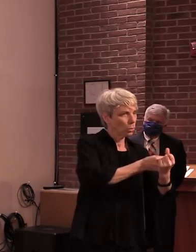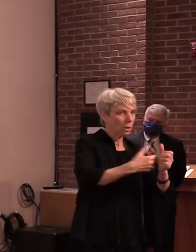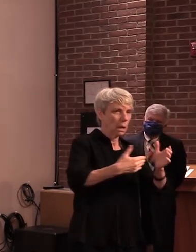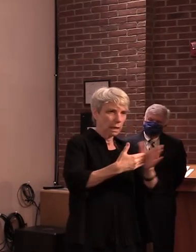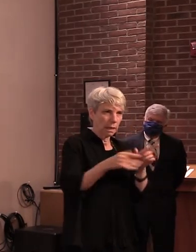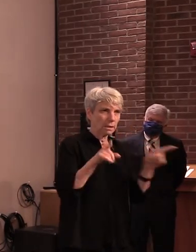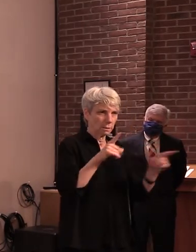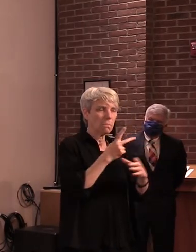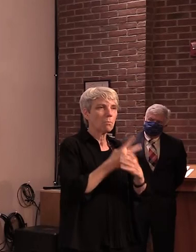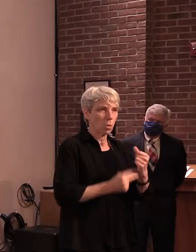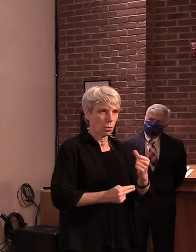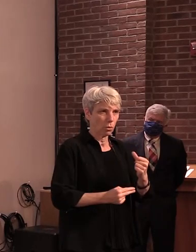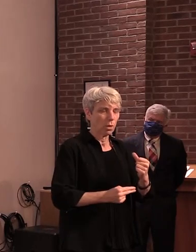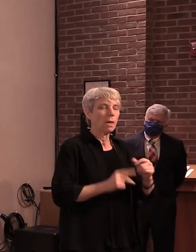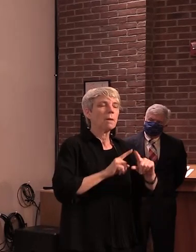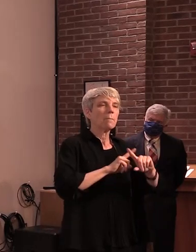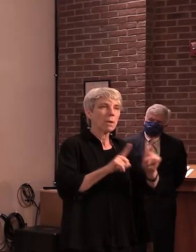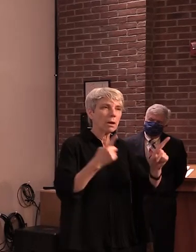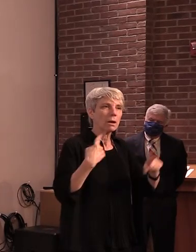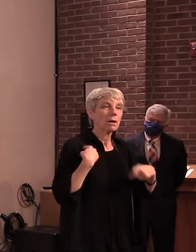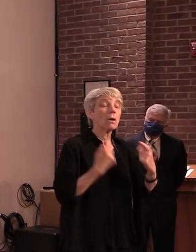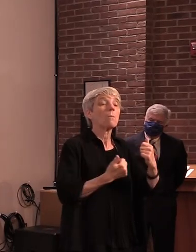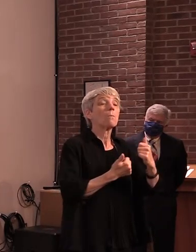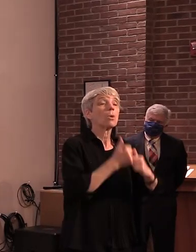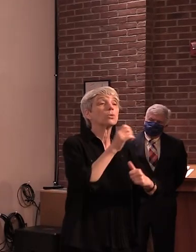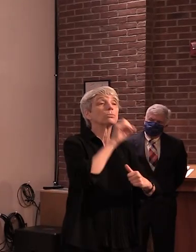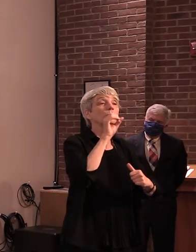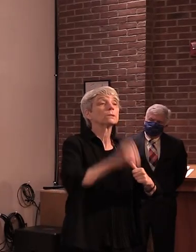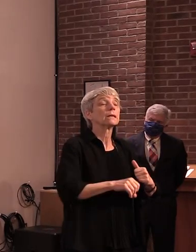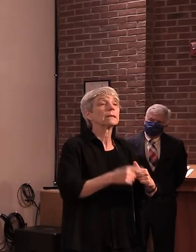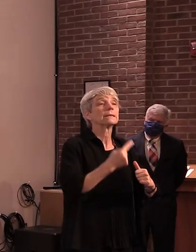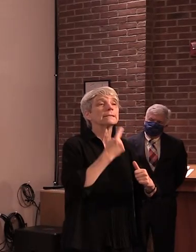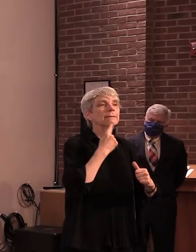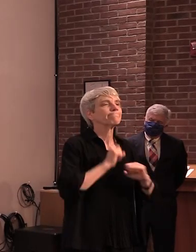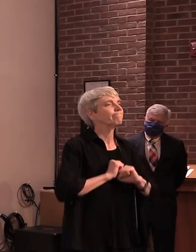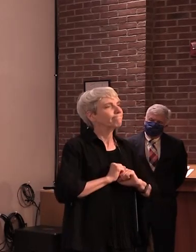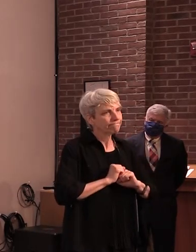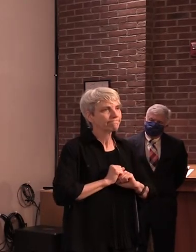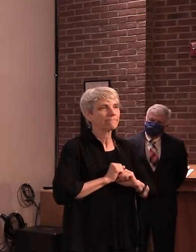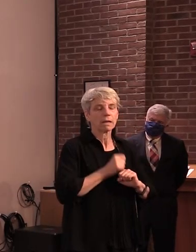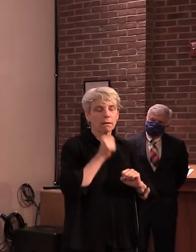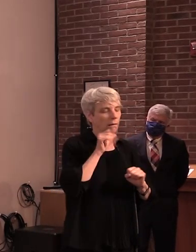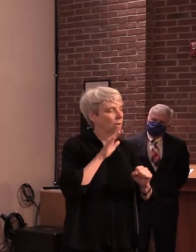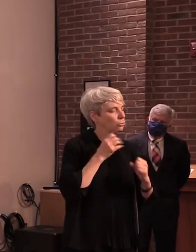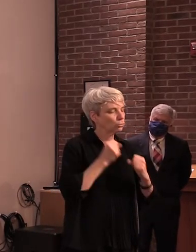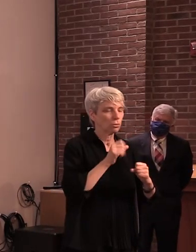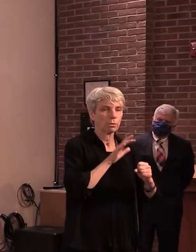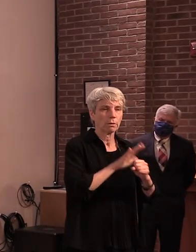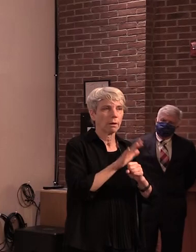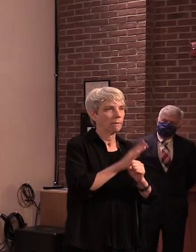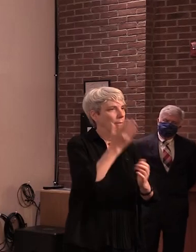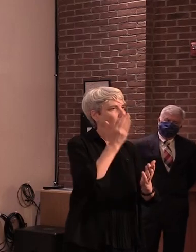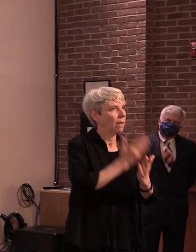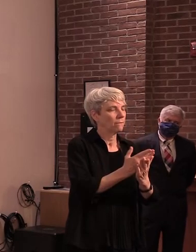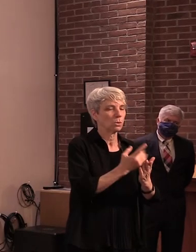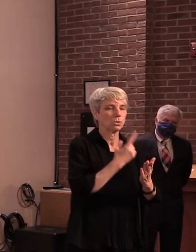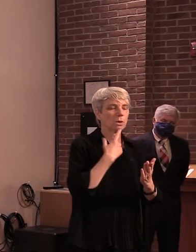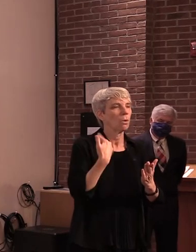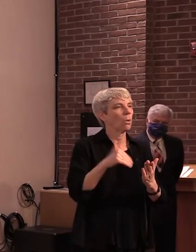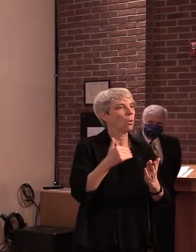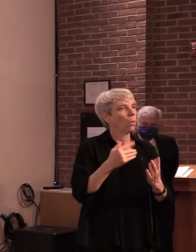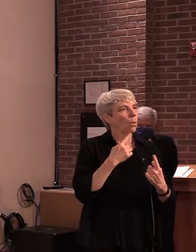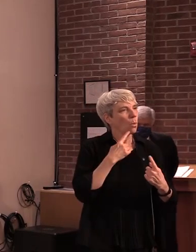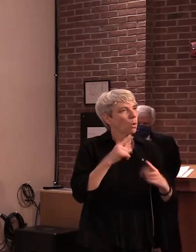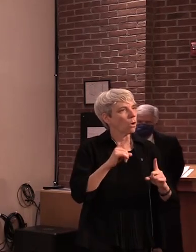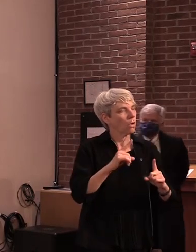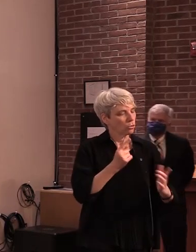most authorities are coming down that the weight of evidence has not yet shown it to be an effective treatment that